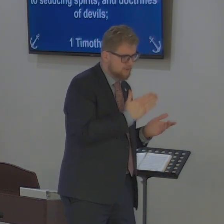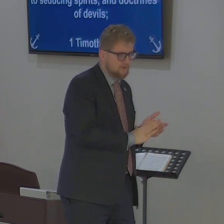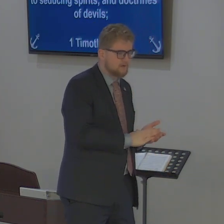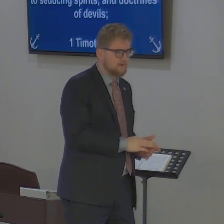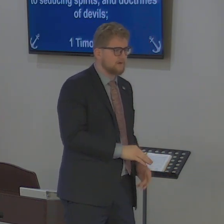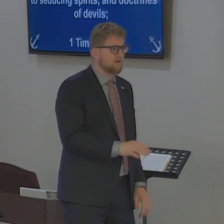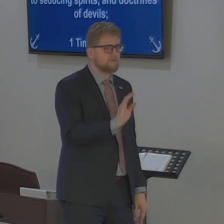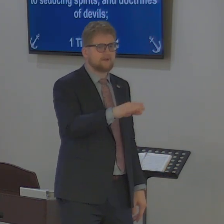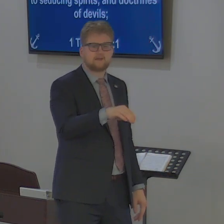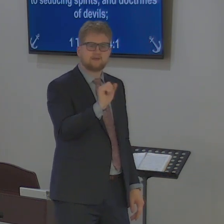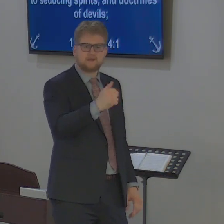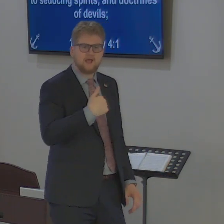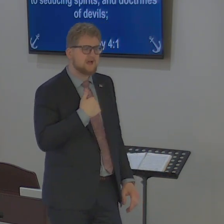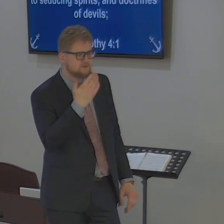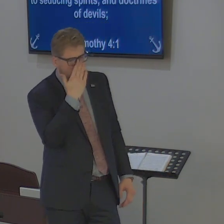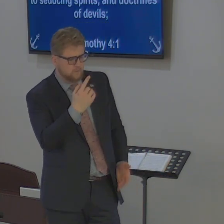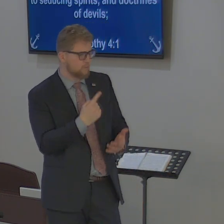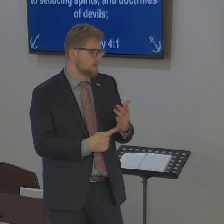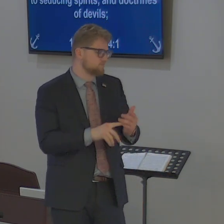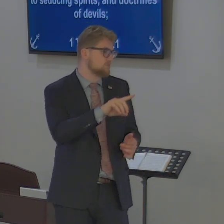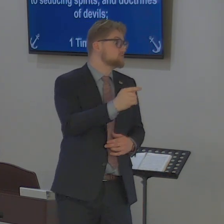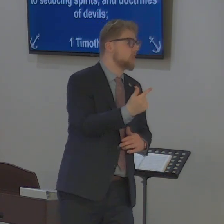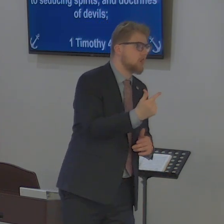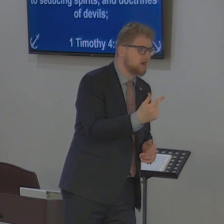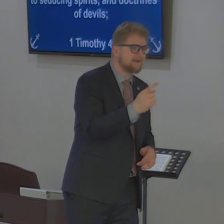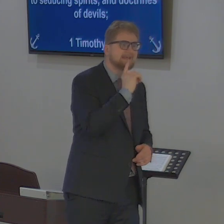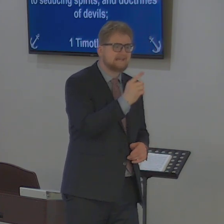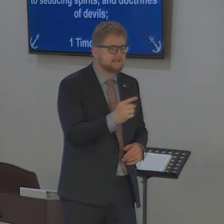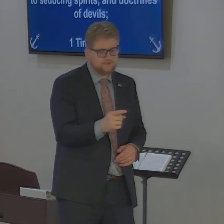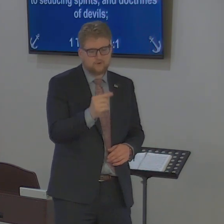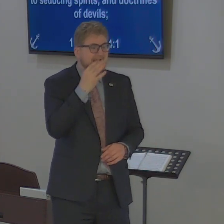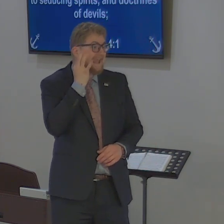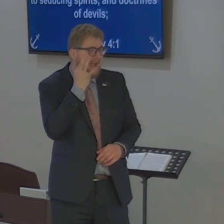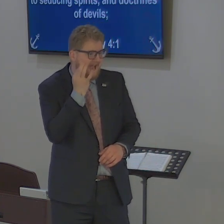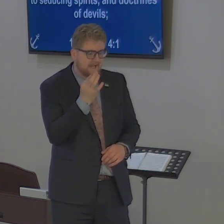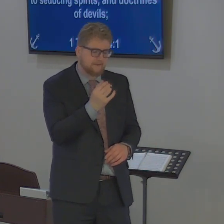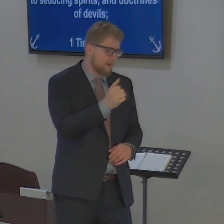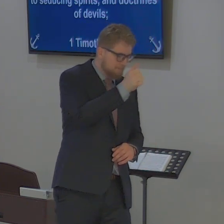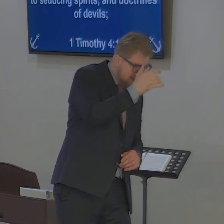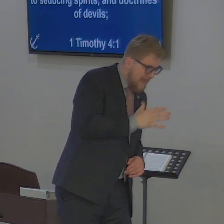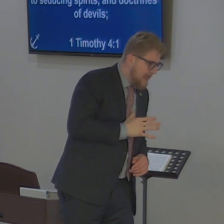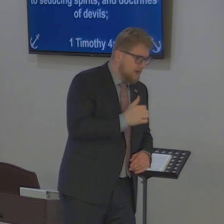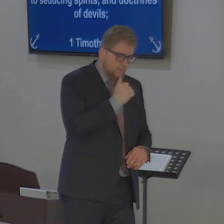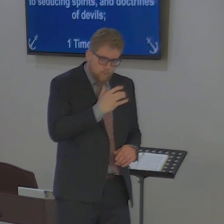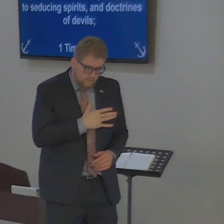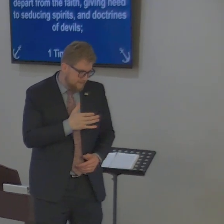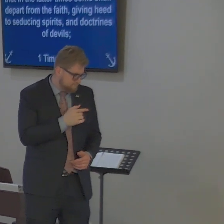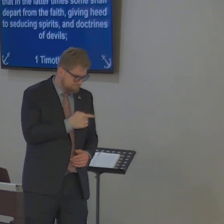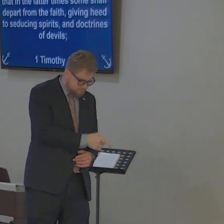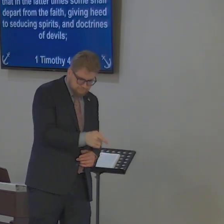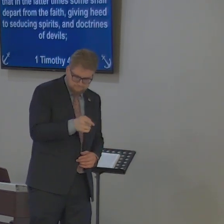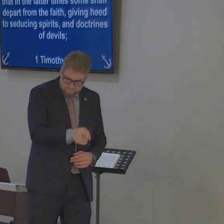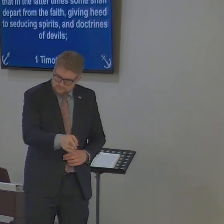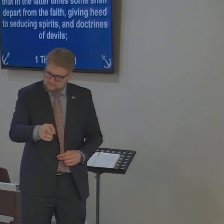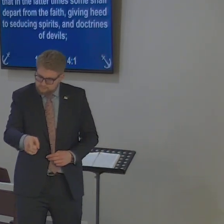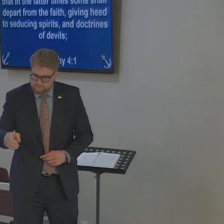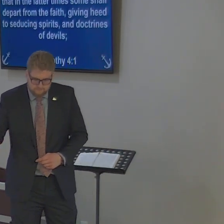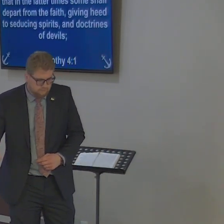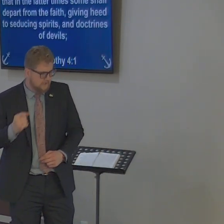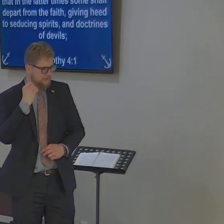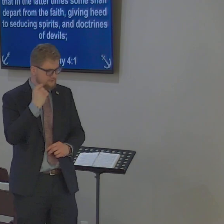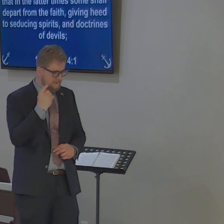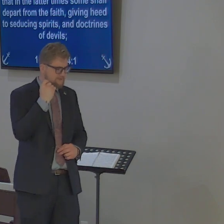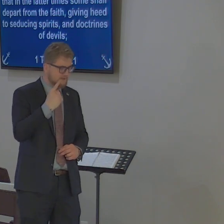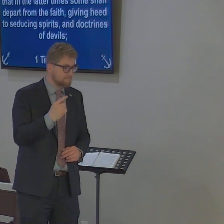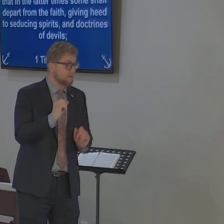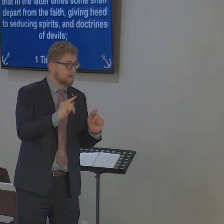what a dog is. I know what a cat is. I know what a woman is. I know what a male is. You know, I'm squared away there. Can I ask you something, though? Do you understand what the Word of God